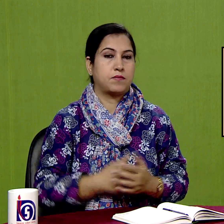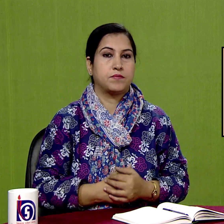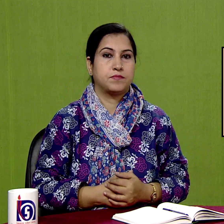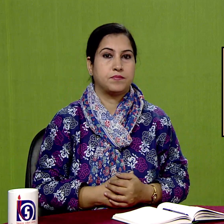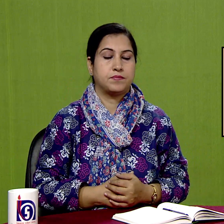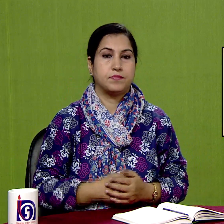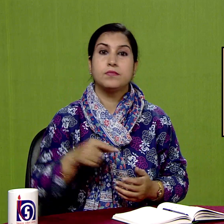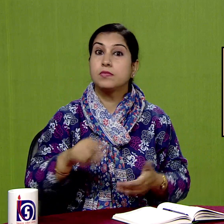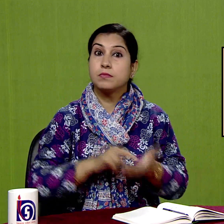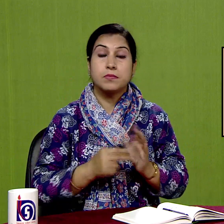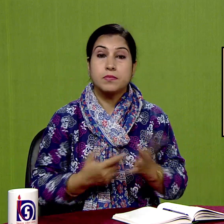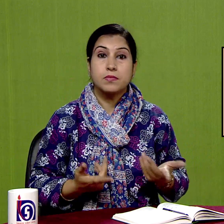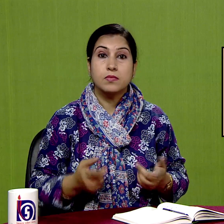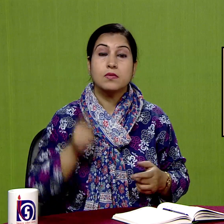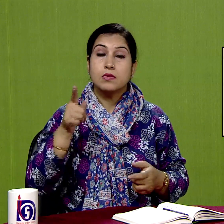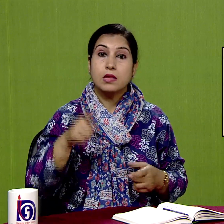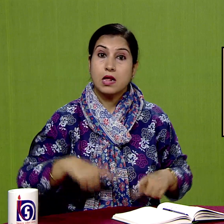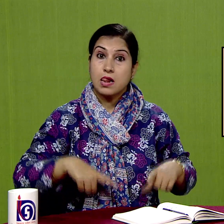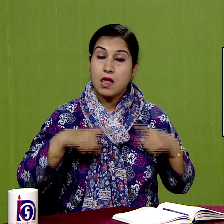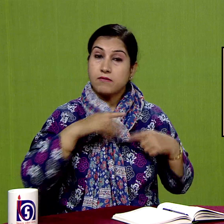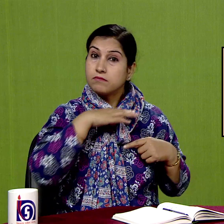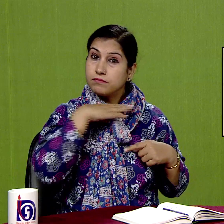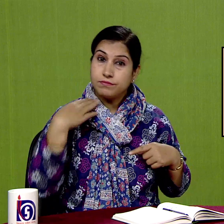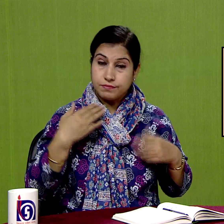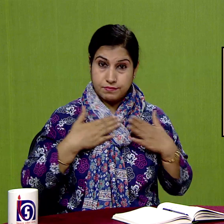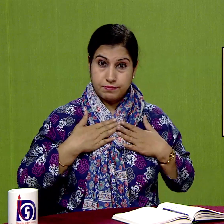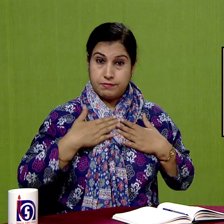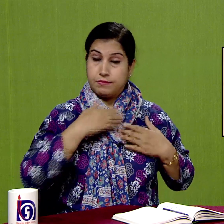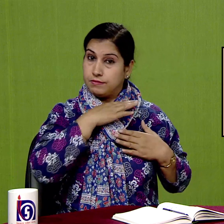that is, there is life after death.